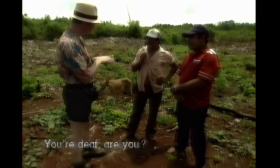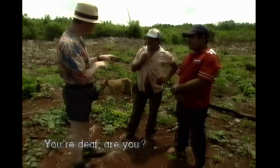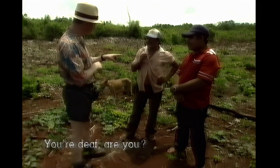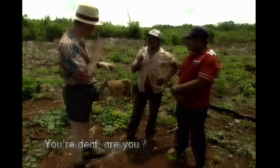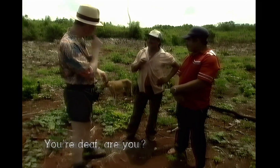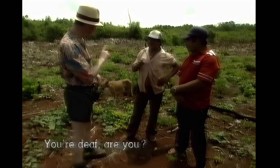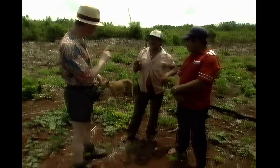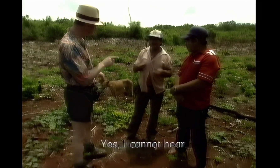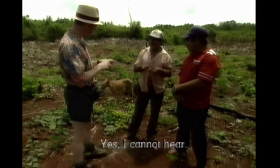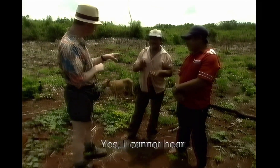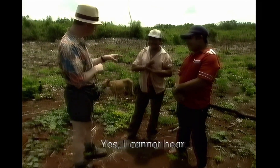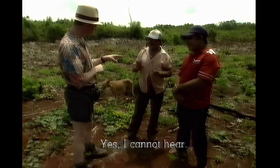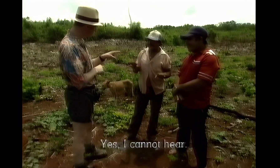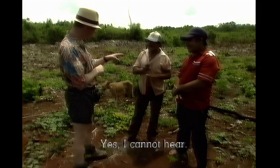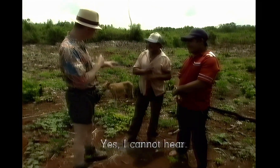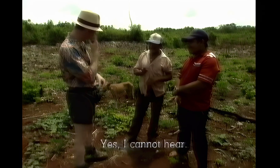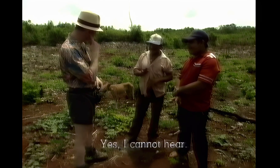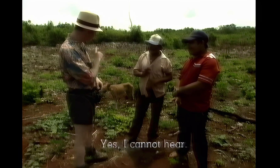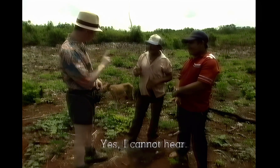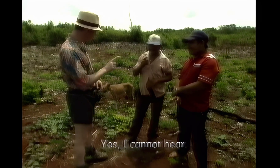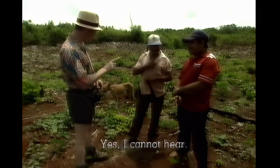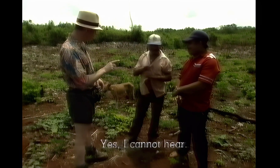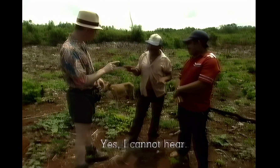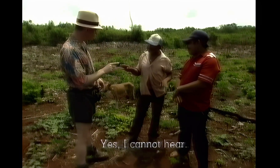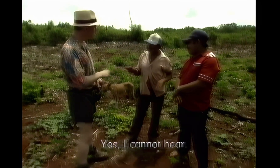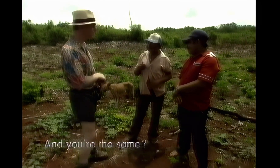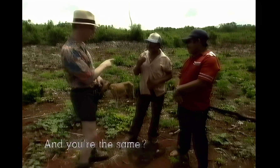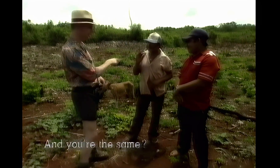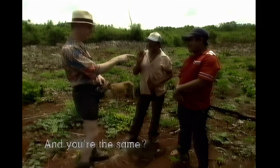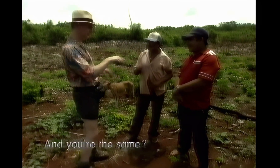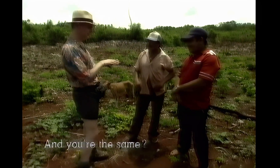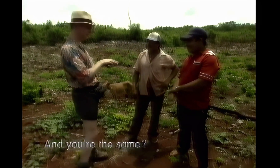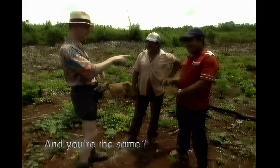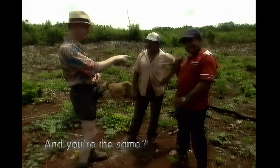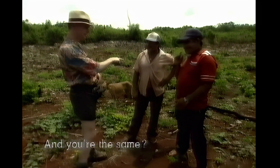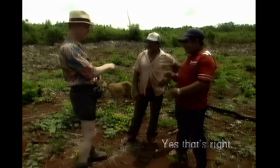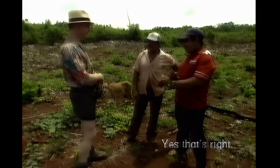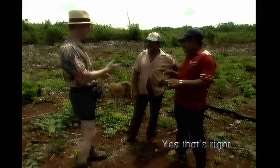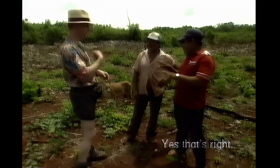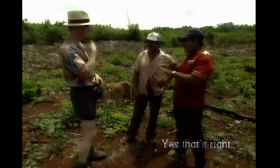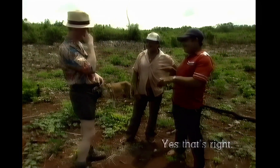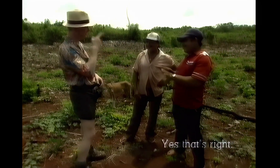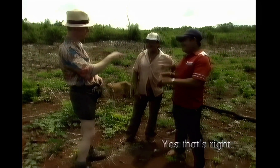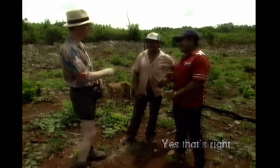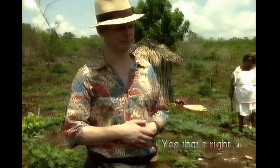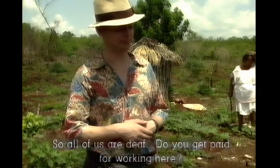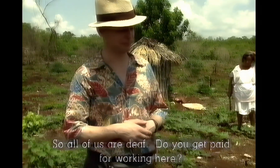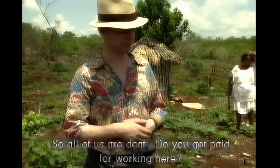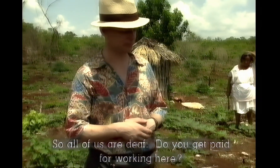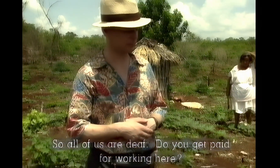Now, you're deaf, are you? Yes, I cannot hear. Right, and you're the same. Yes, that's right. So